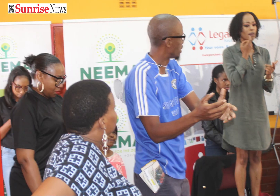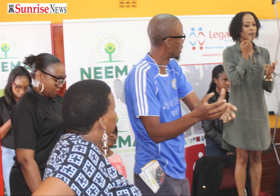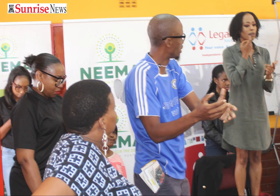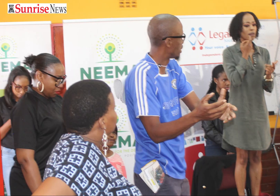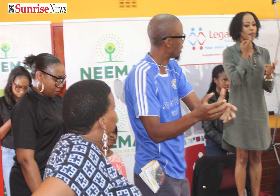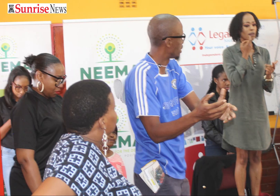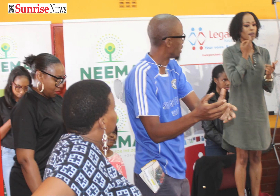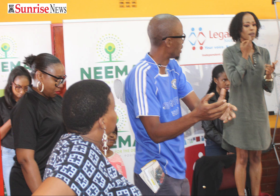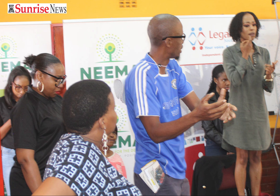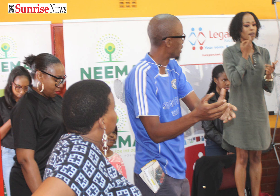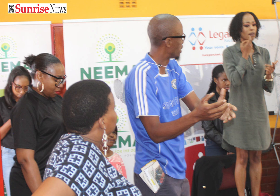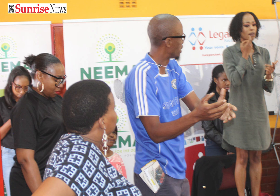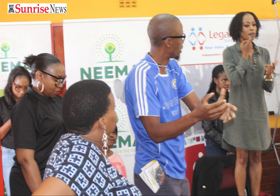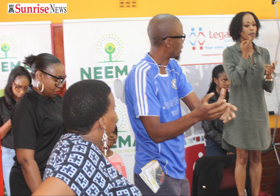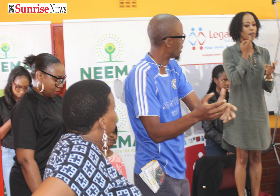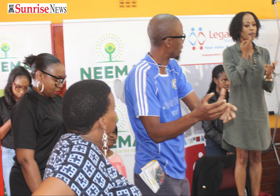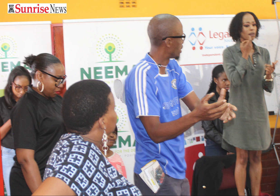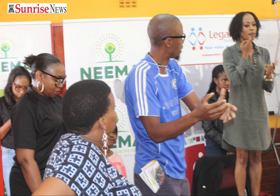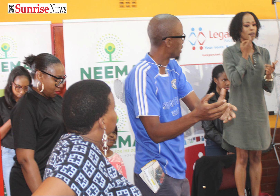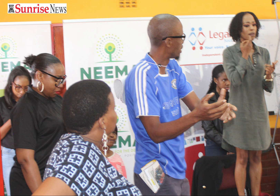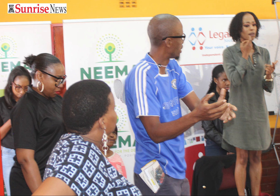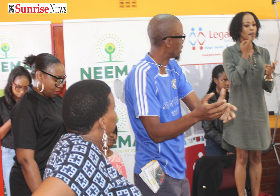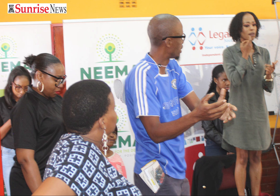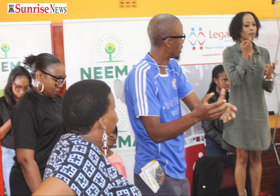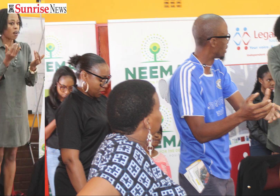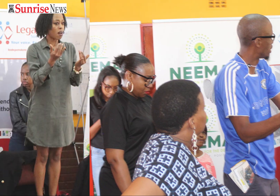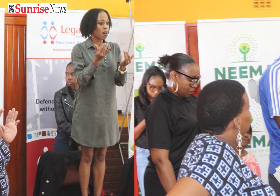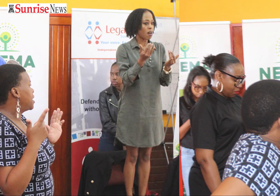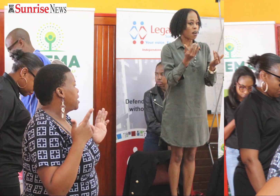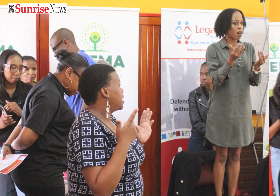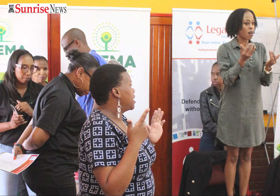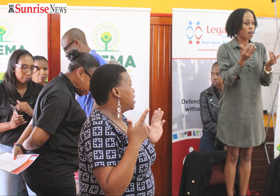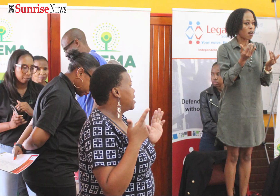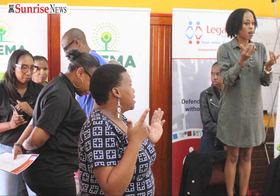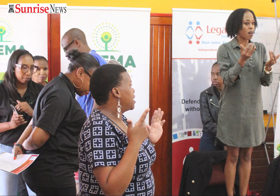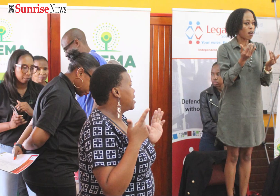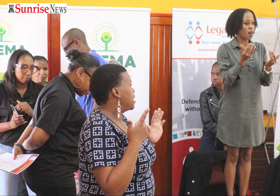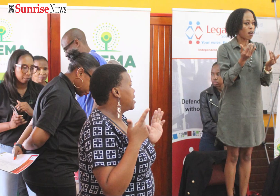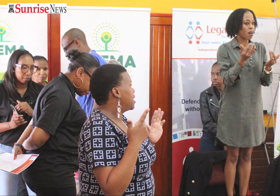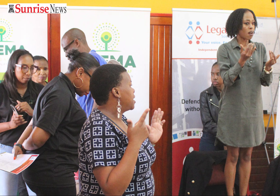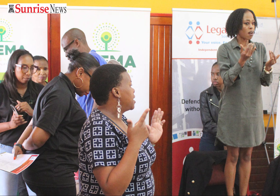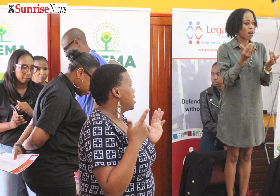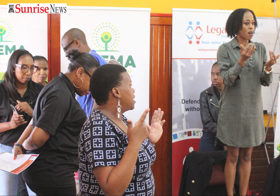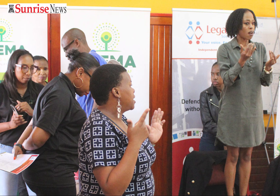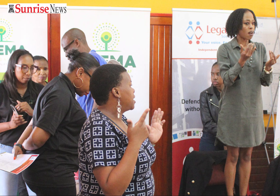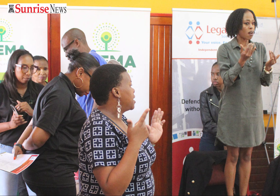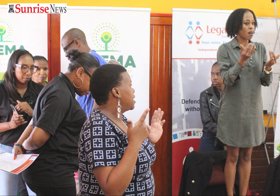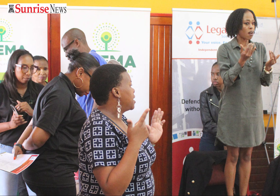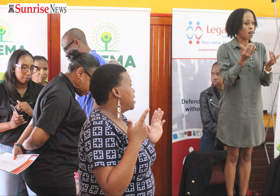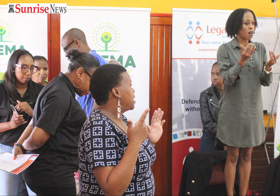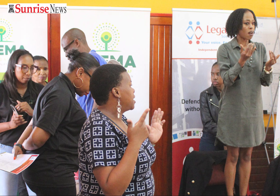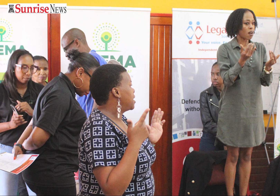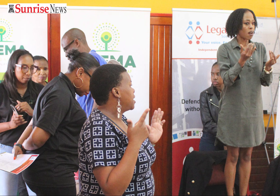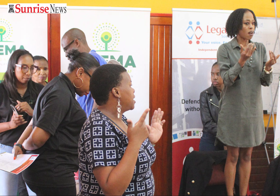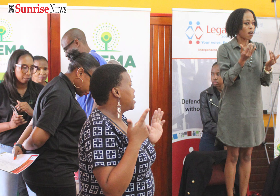of the things of the cases of the deaf community, as it was indicated, was the way the affidavits are